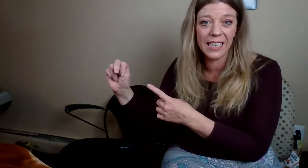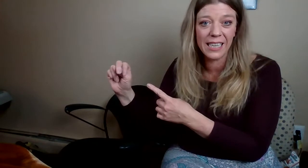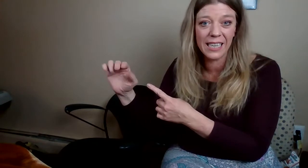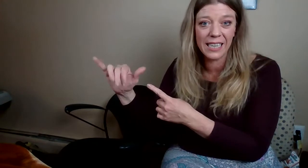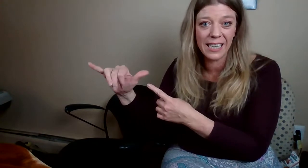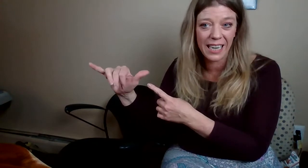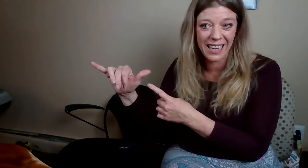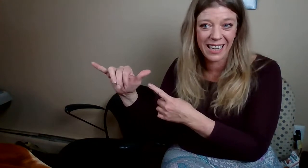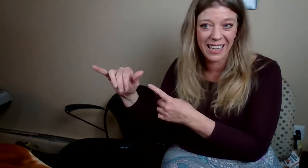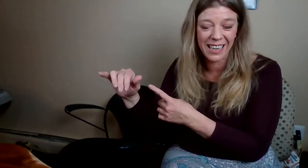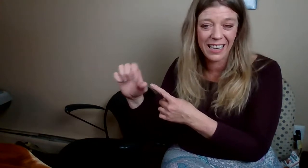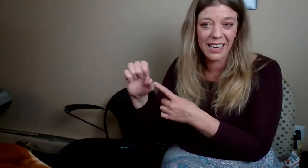Sunny,